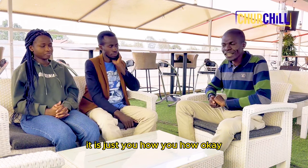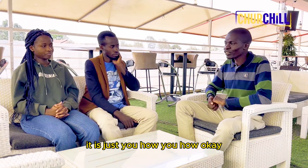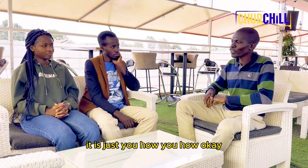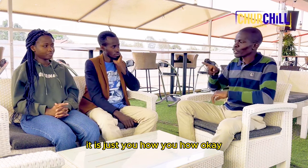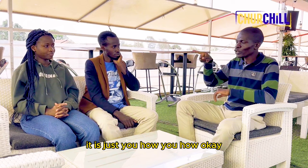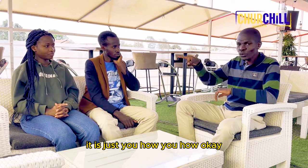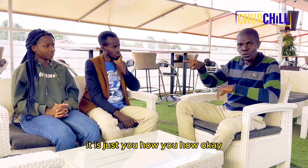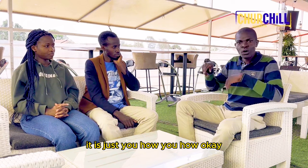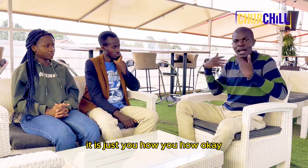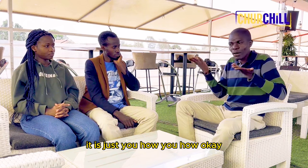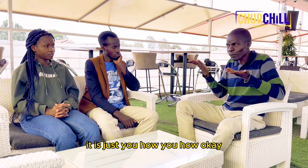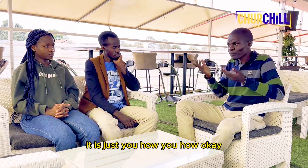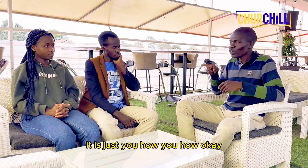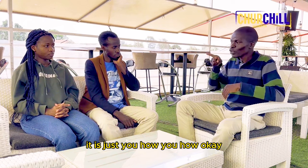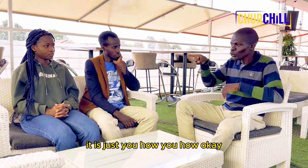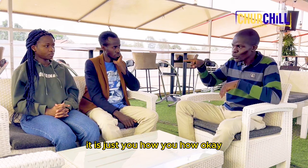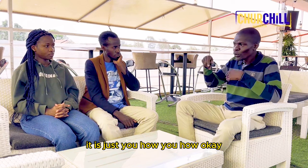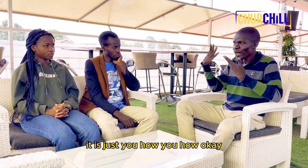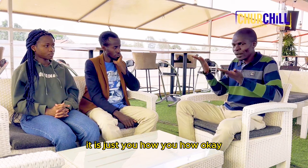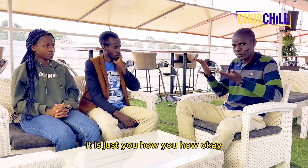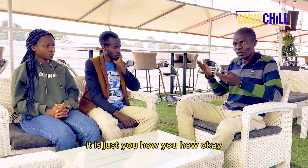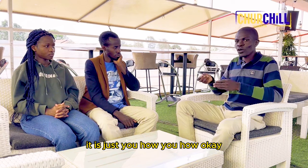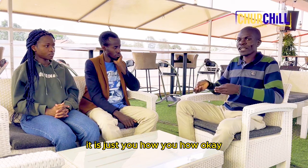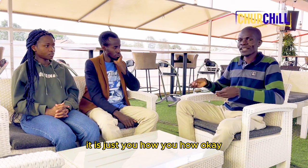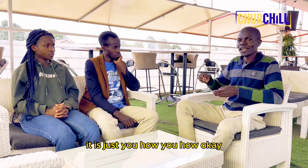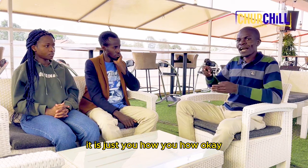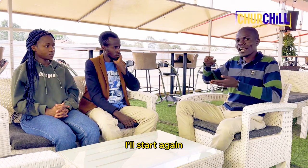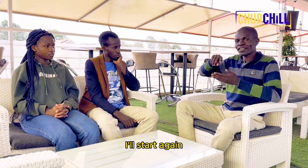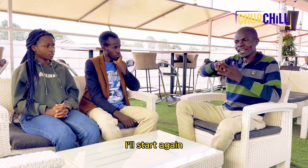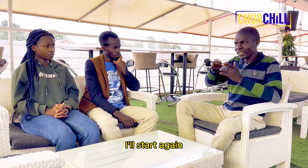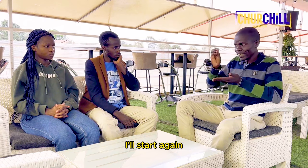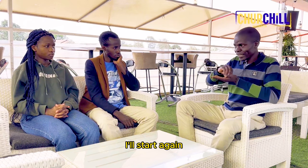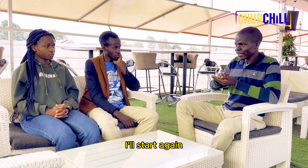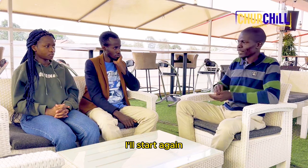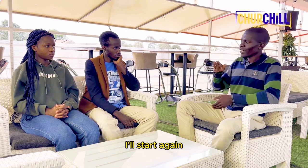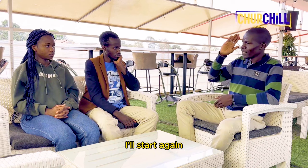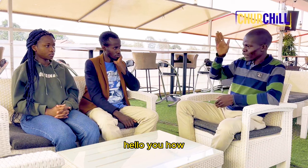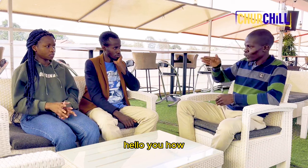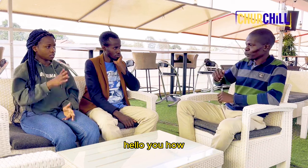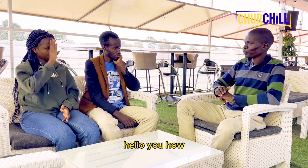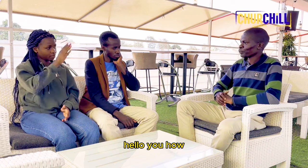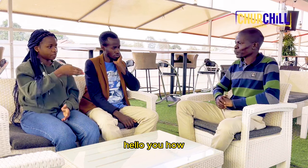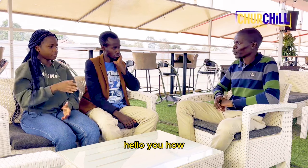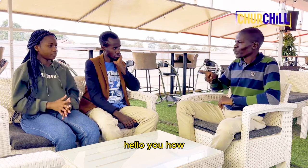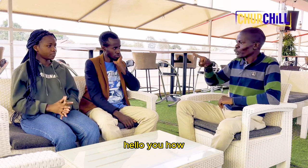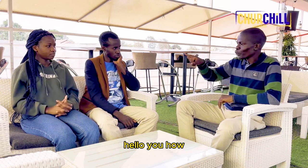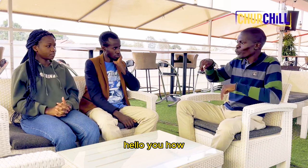just, you, how? You, how? Okay, I'll start again. Hello, you,